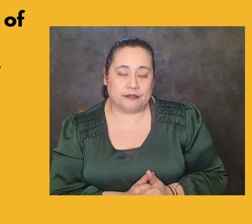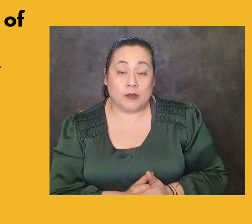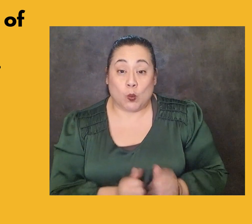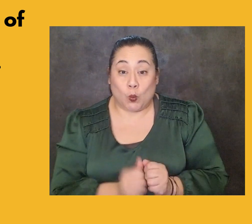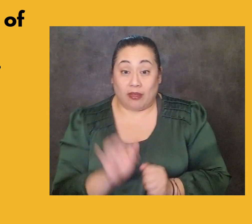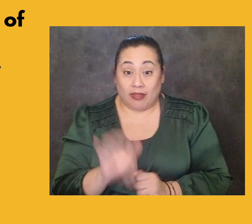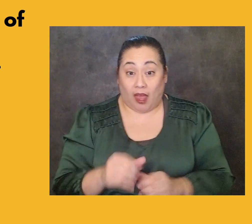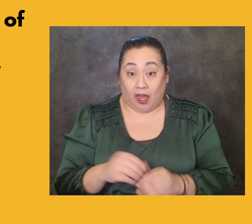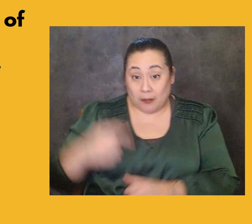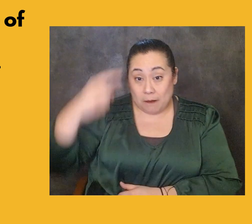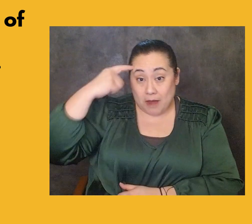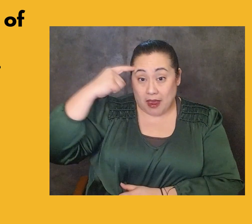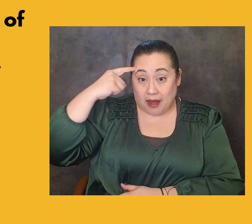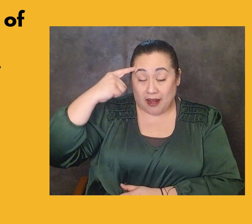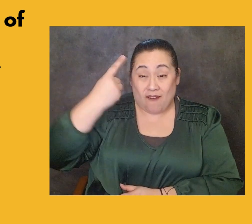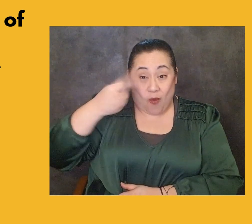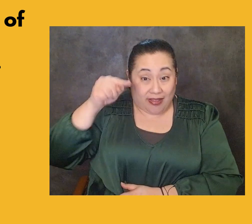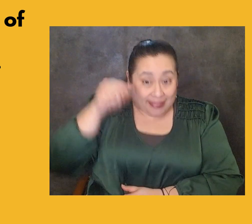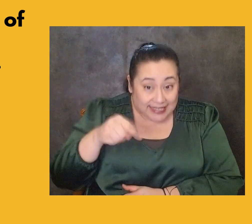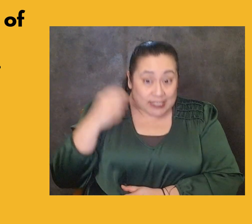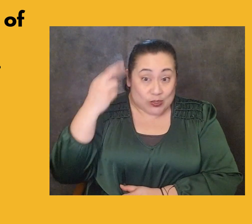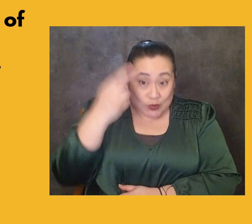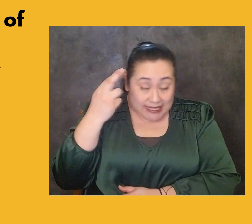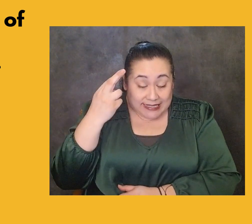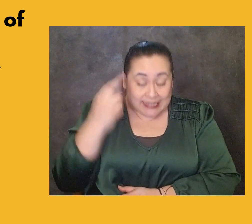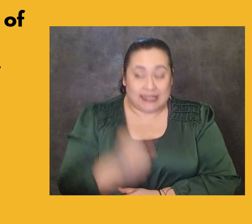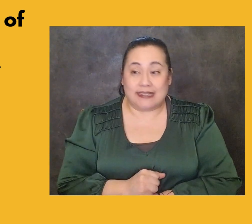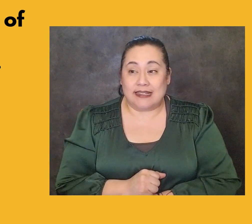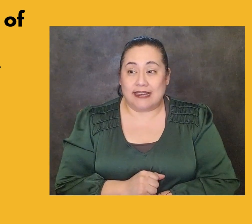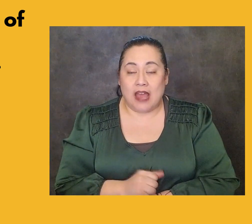So with that in mind, for this reason,